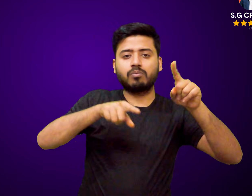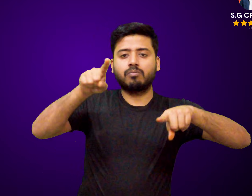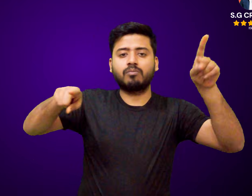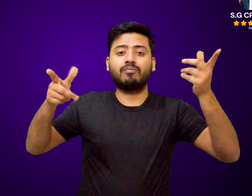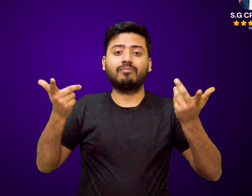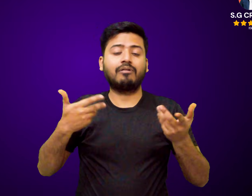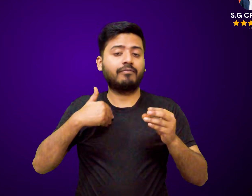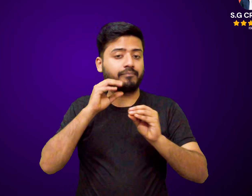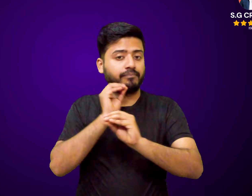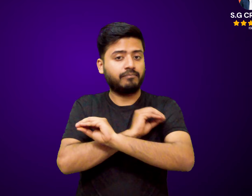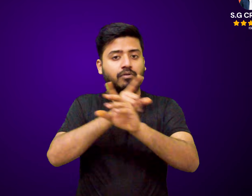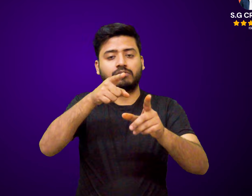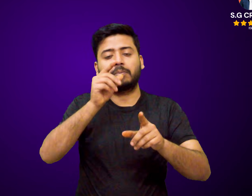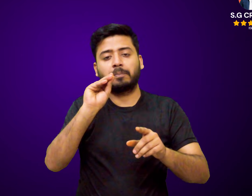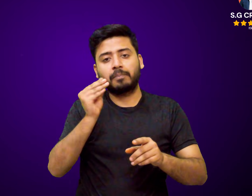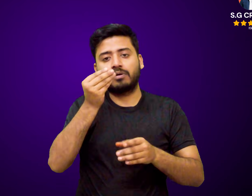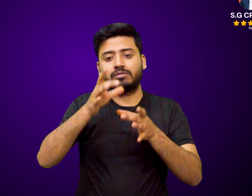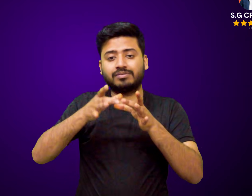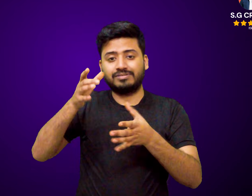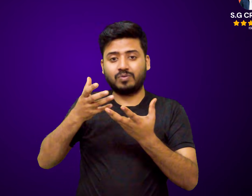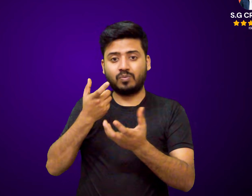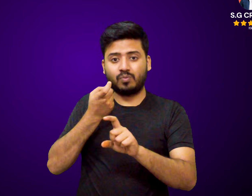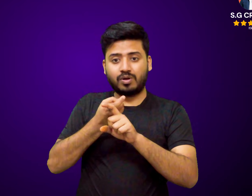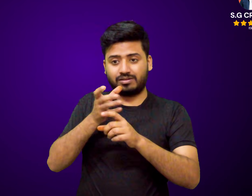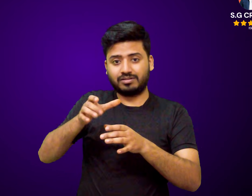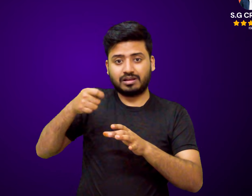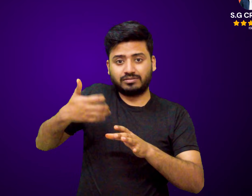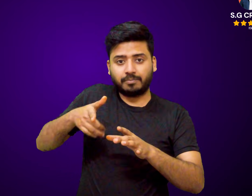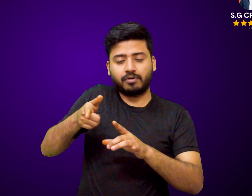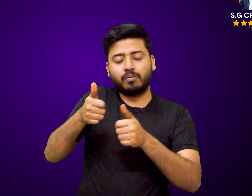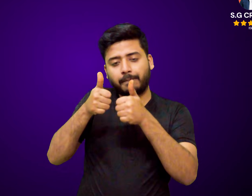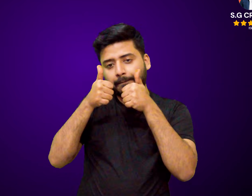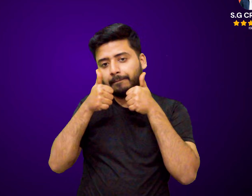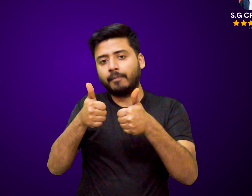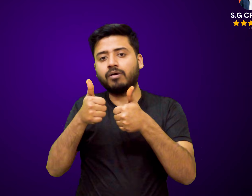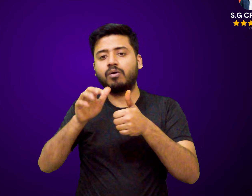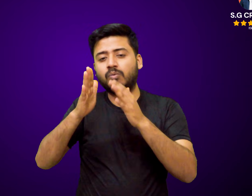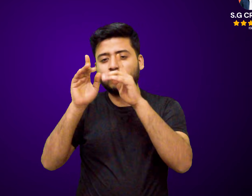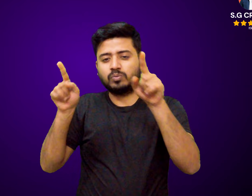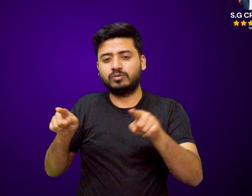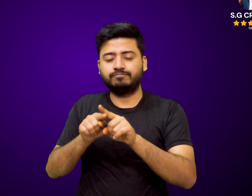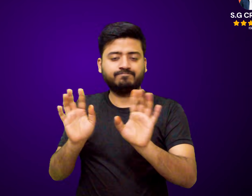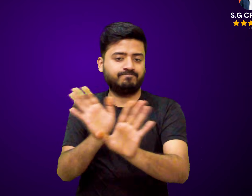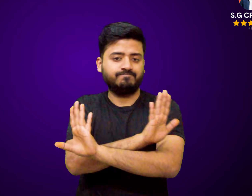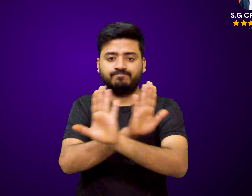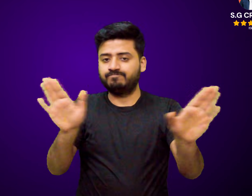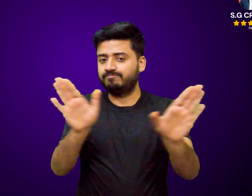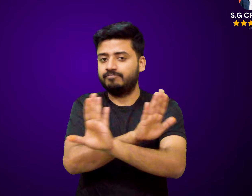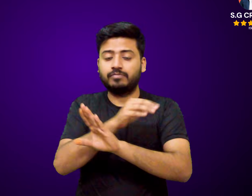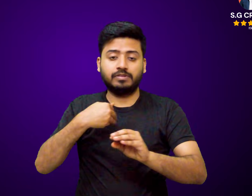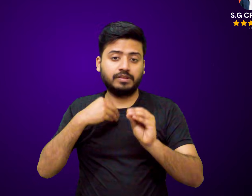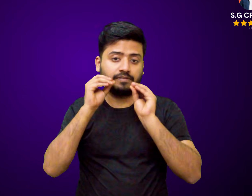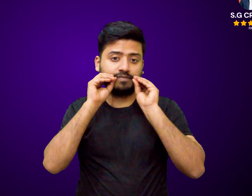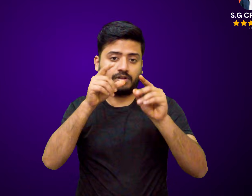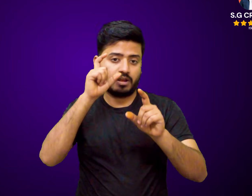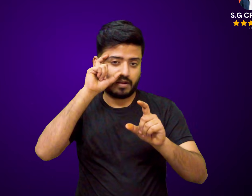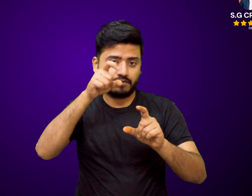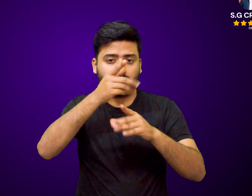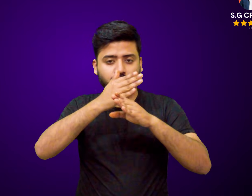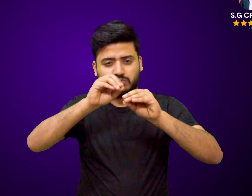bacterial contamination. Amul has consistently maintained that its Dahi products are safe for consumption and adhere to all regulatory